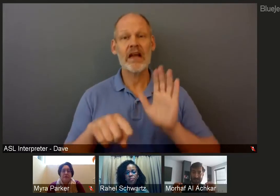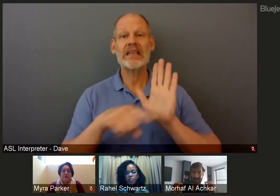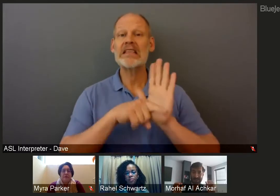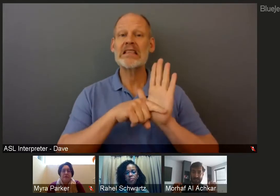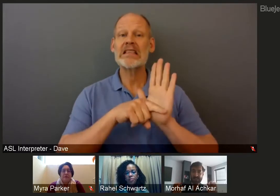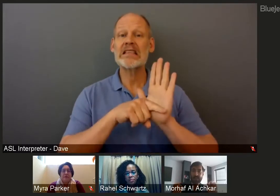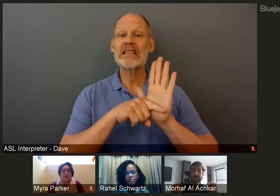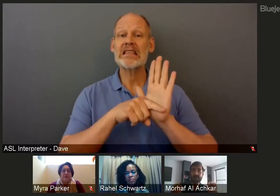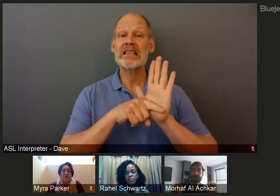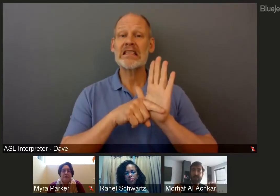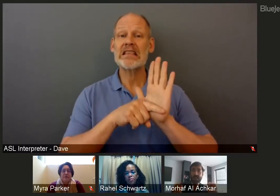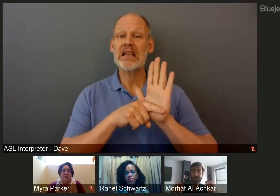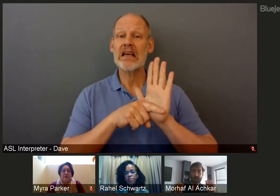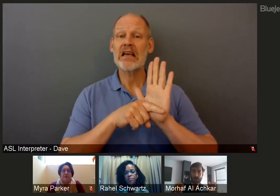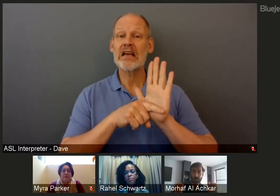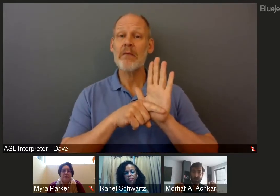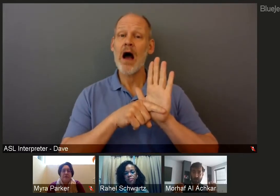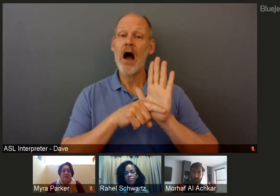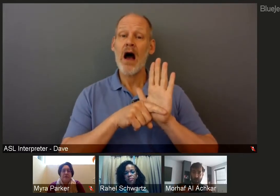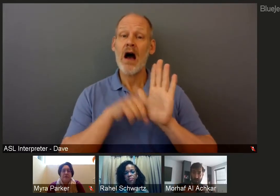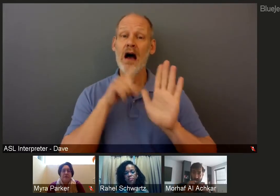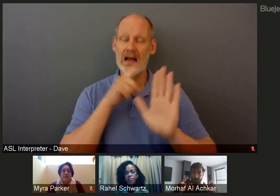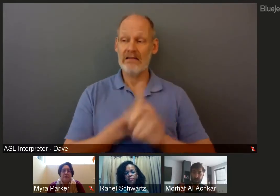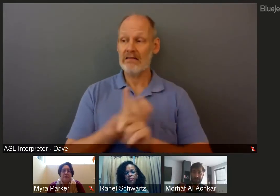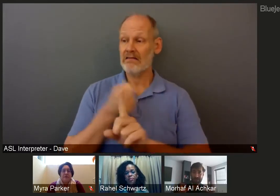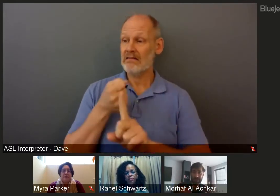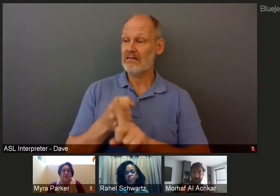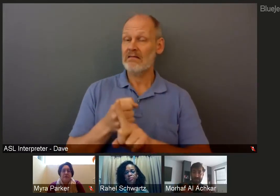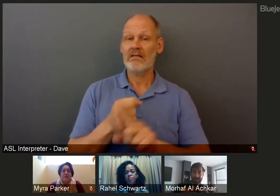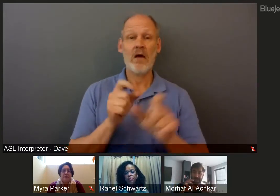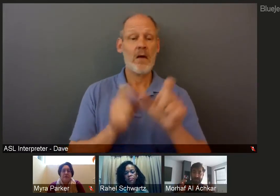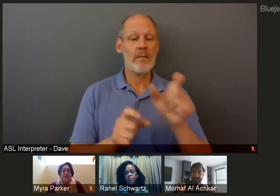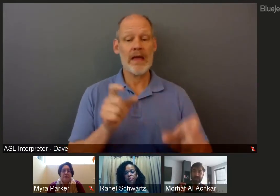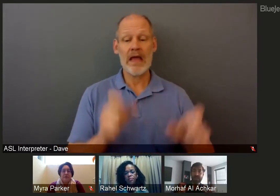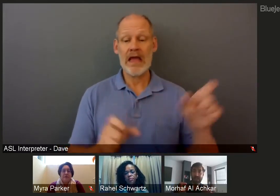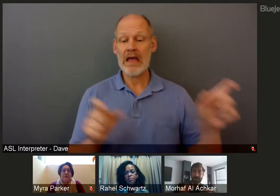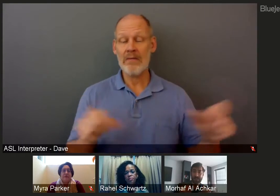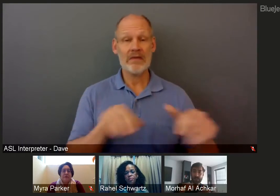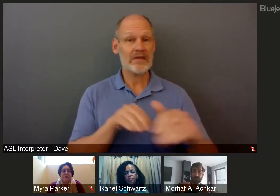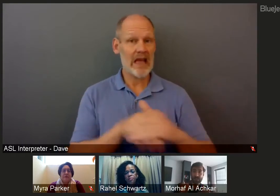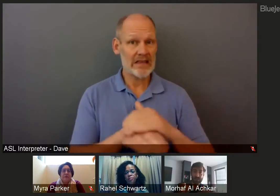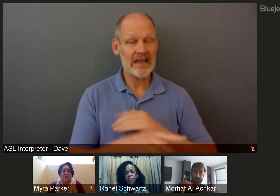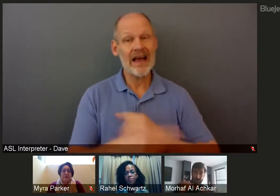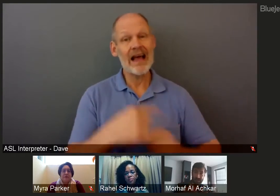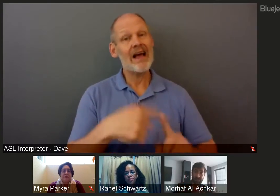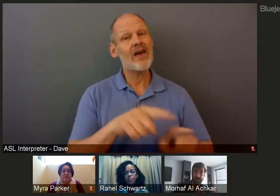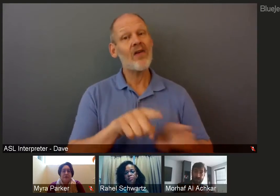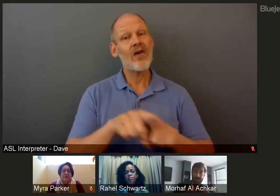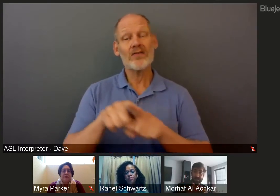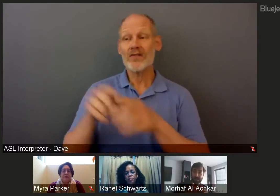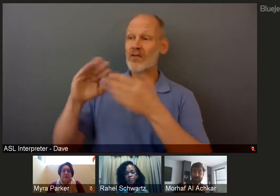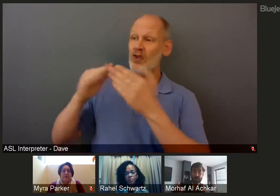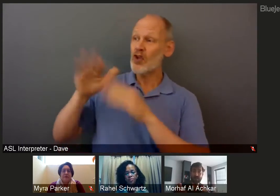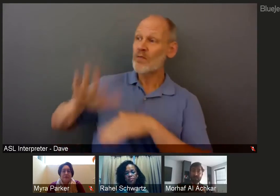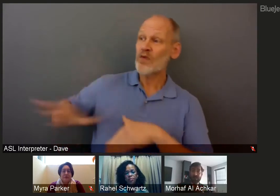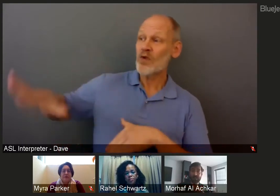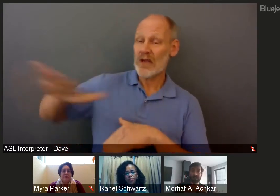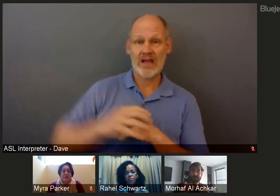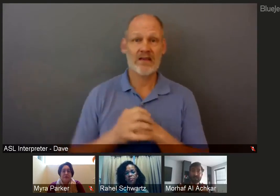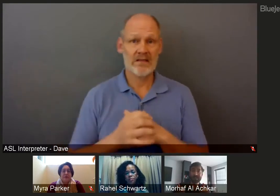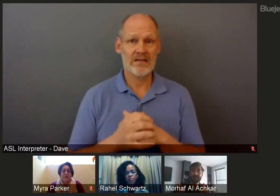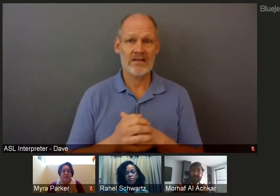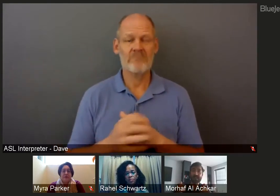the person's access to empathy, but also the community's access, the cancer access to research. For example, lung cancer historically